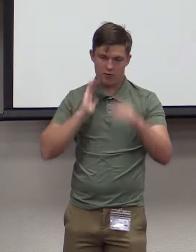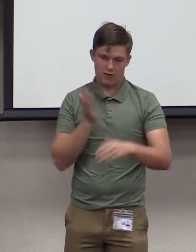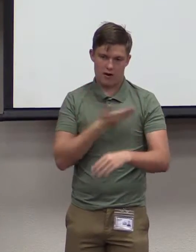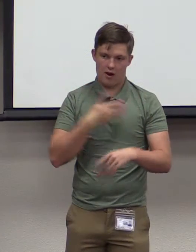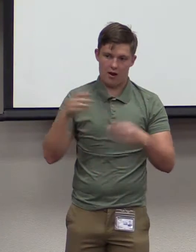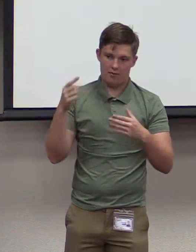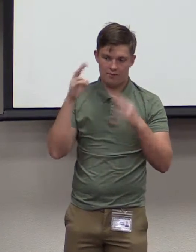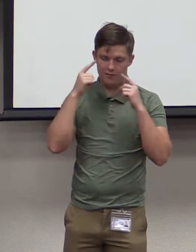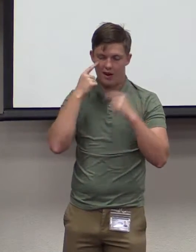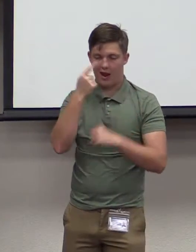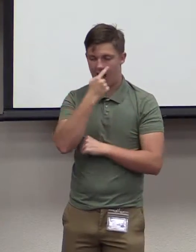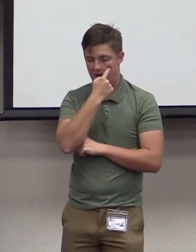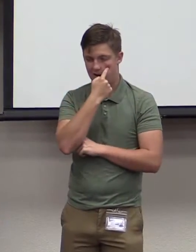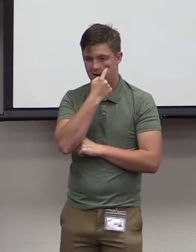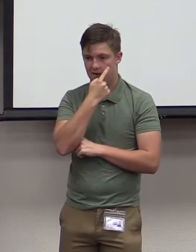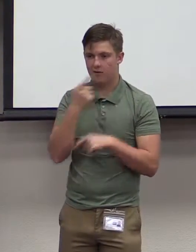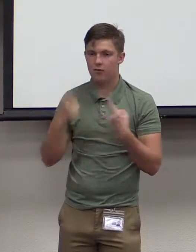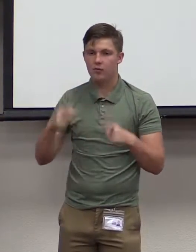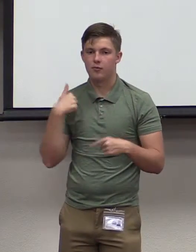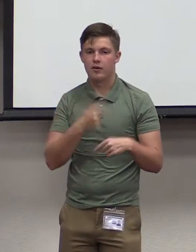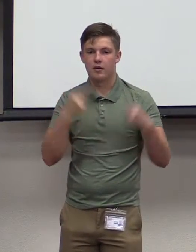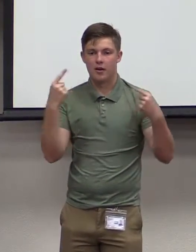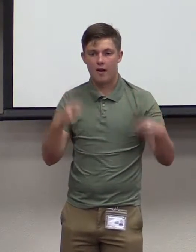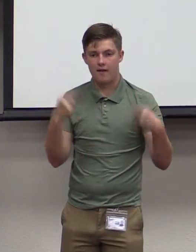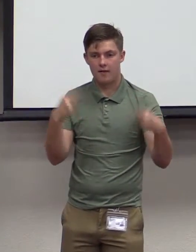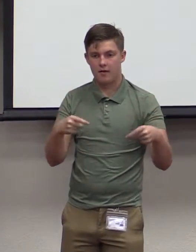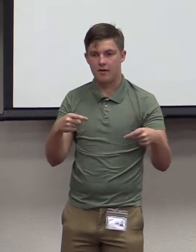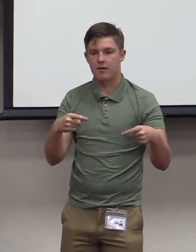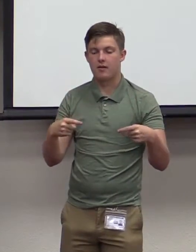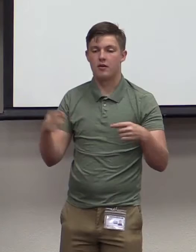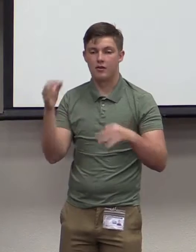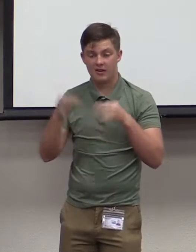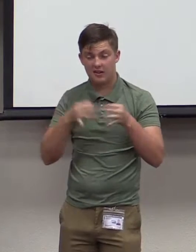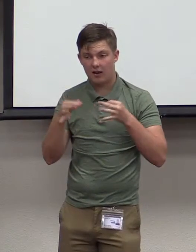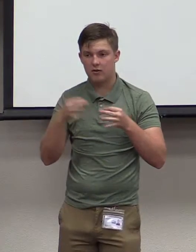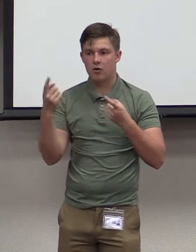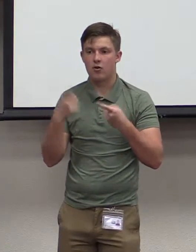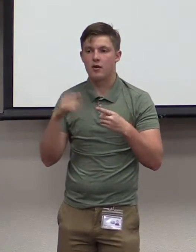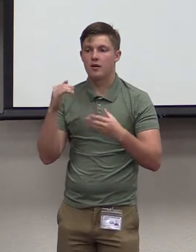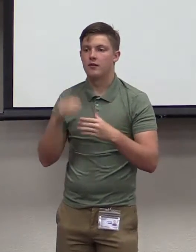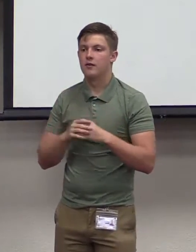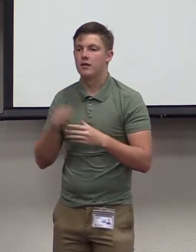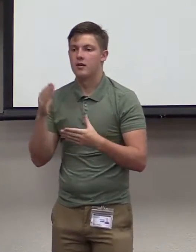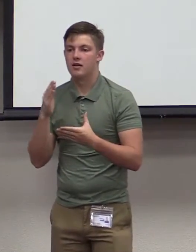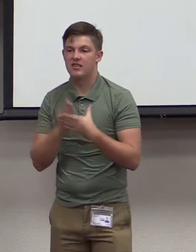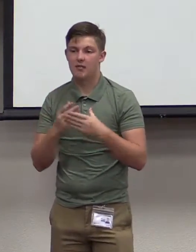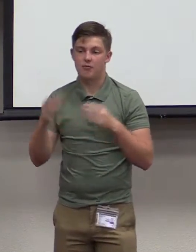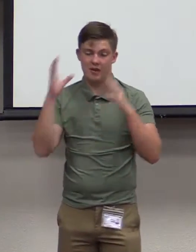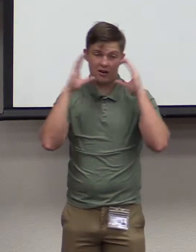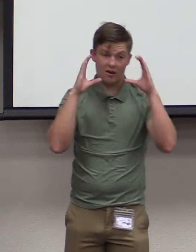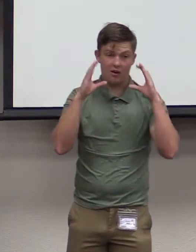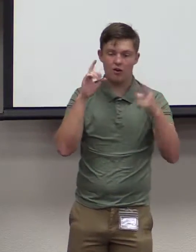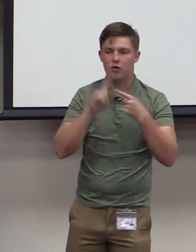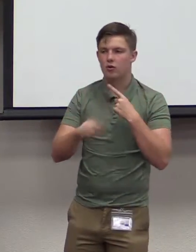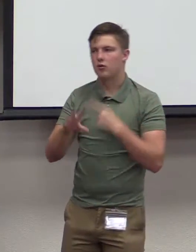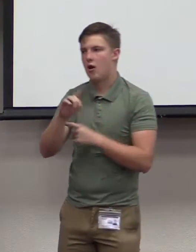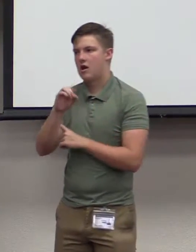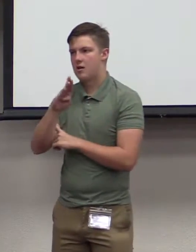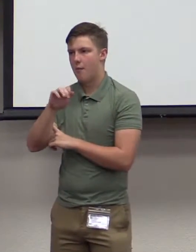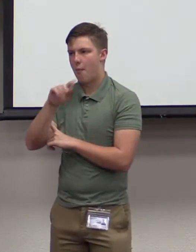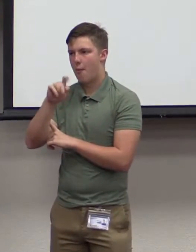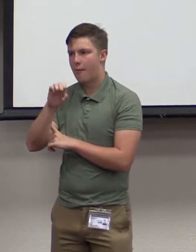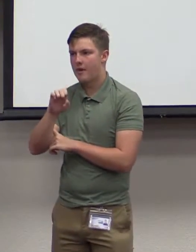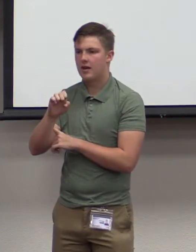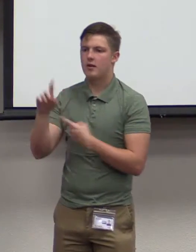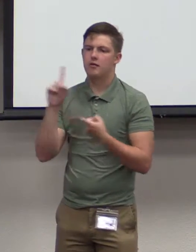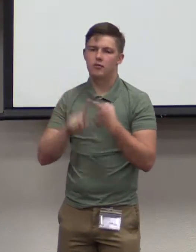argument or we are in a discussion, at some point in that discussion, when it goes from just this conversation to the debate, and from the debate